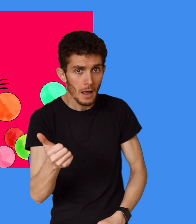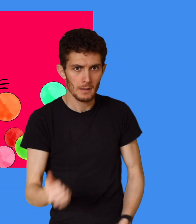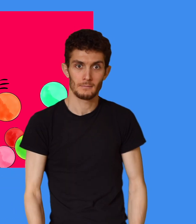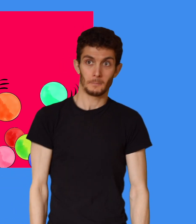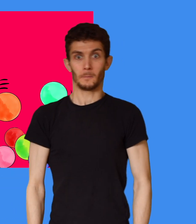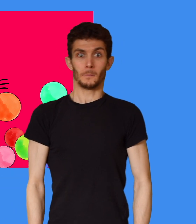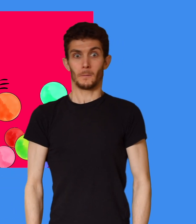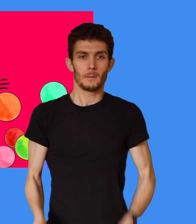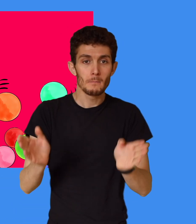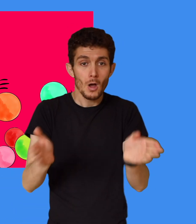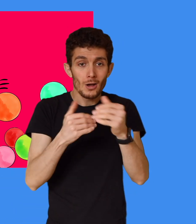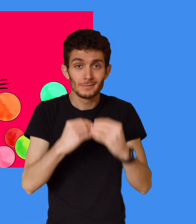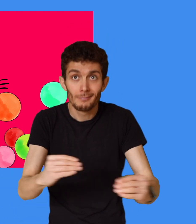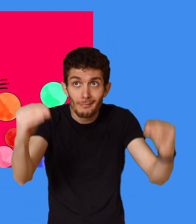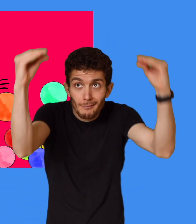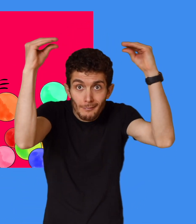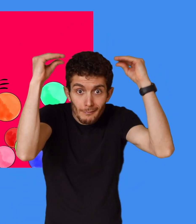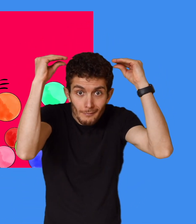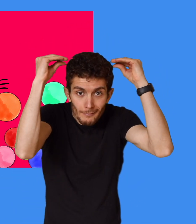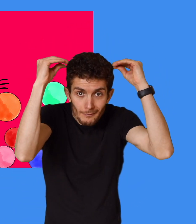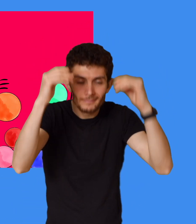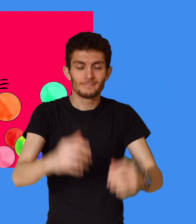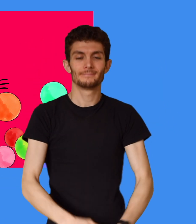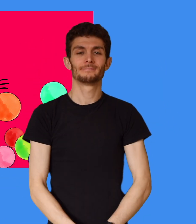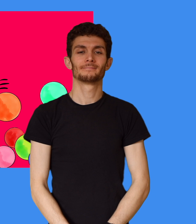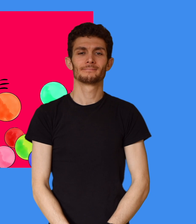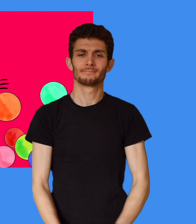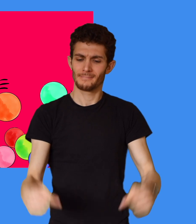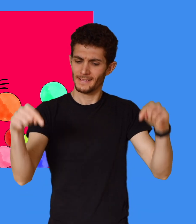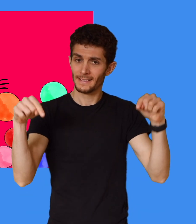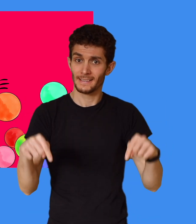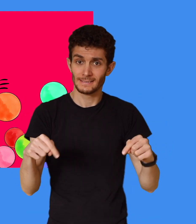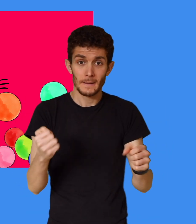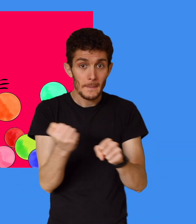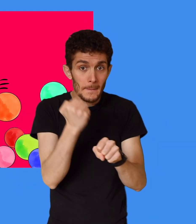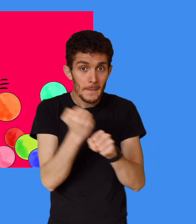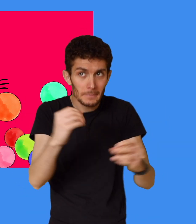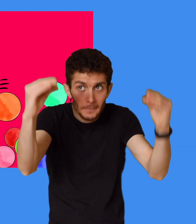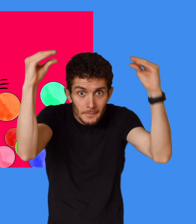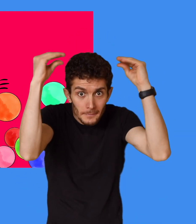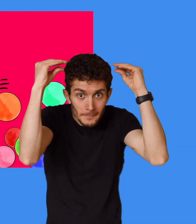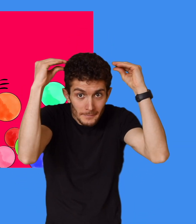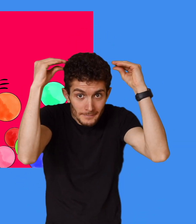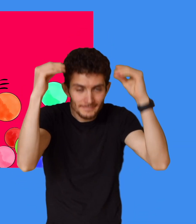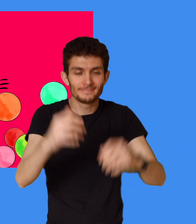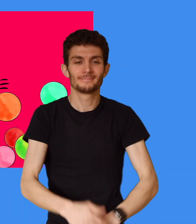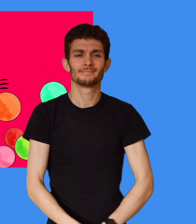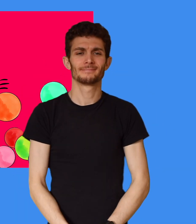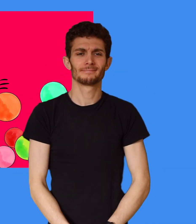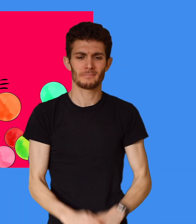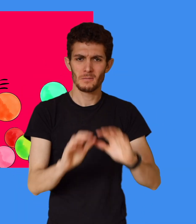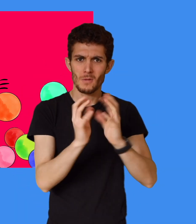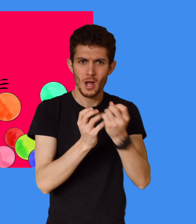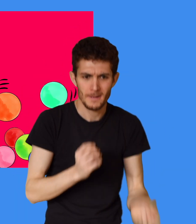Me next, said LG, who was wearing a small cardboard box on his head. This is a game hat,